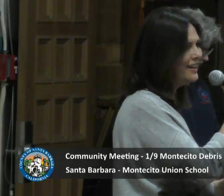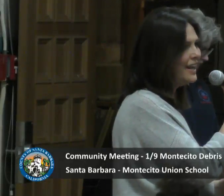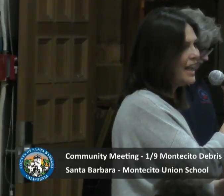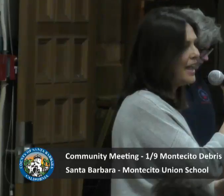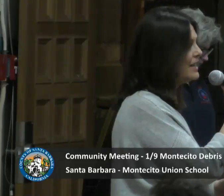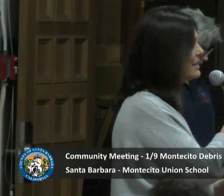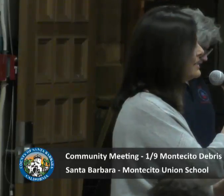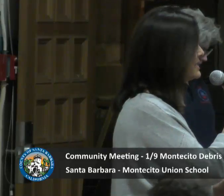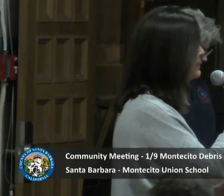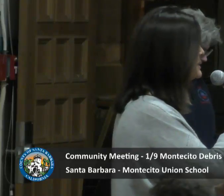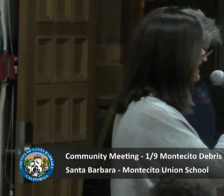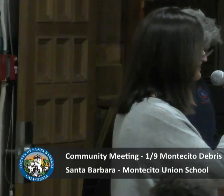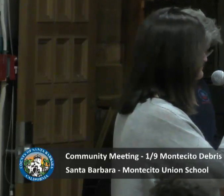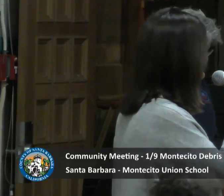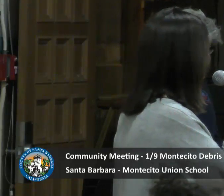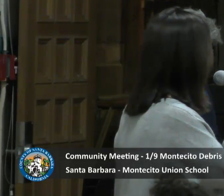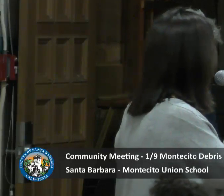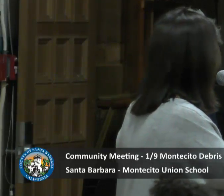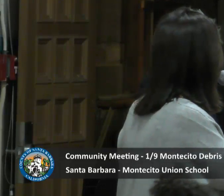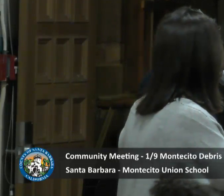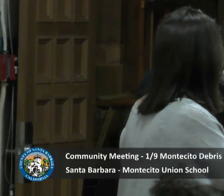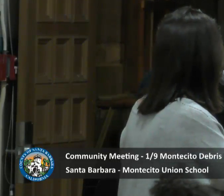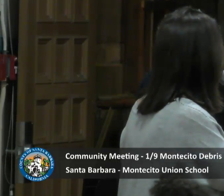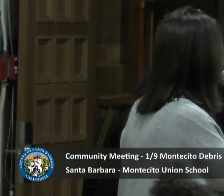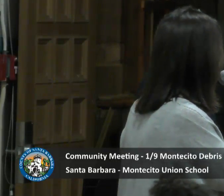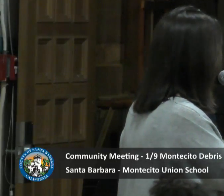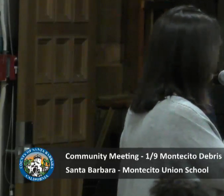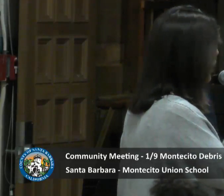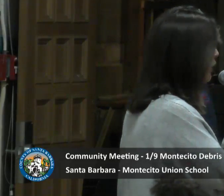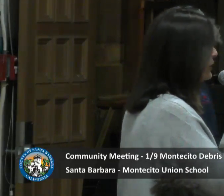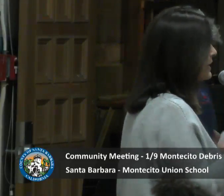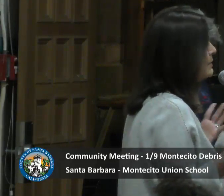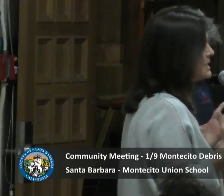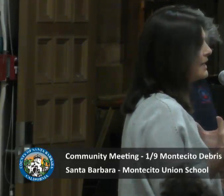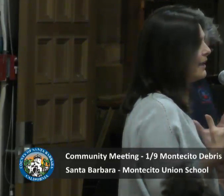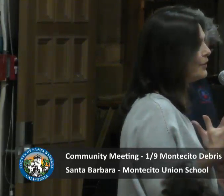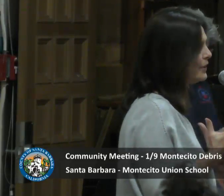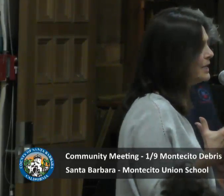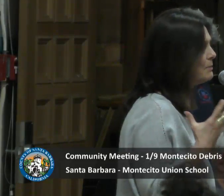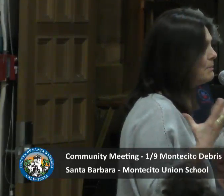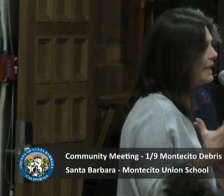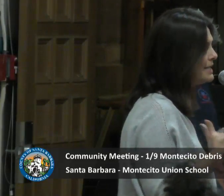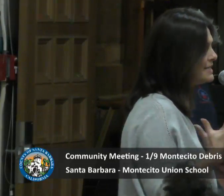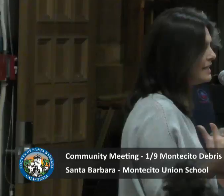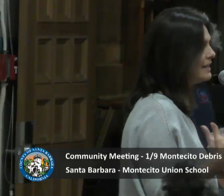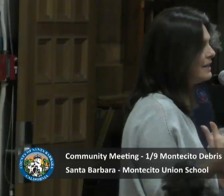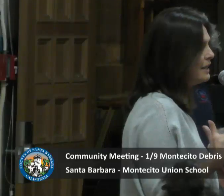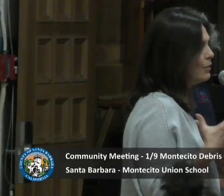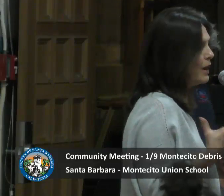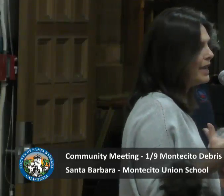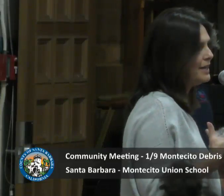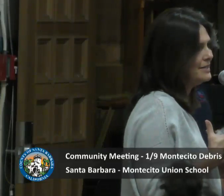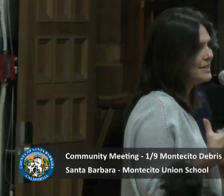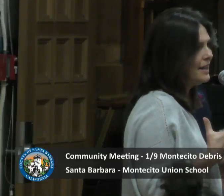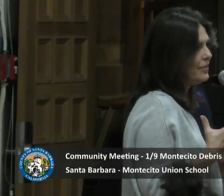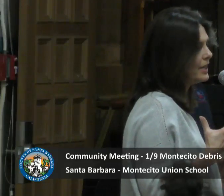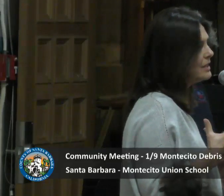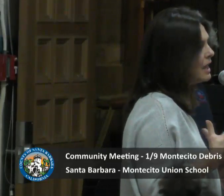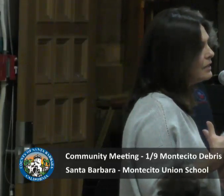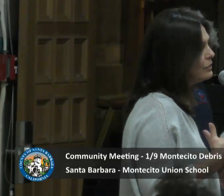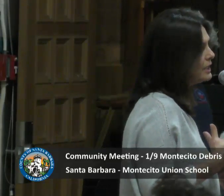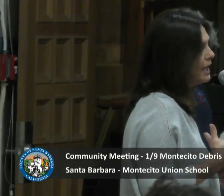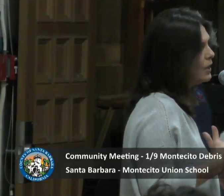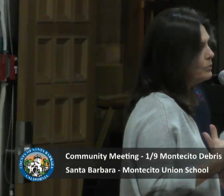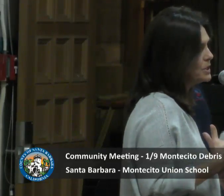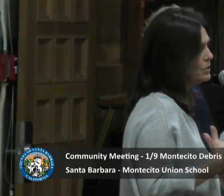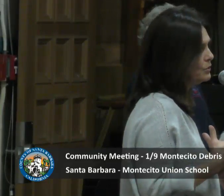doctor. And sometimes science and art come together in amazing ways that can